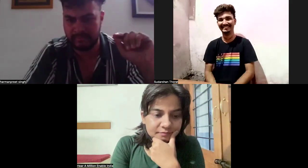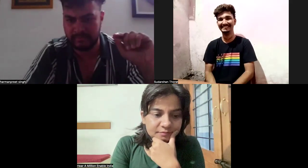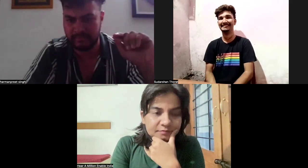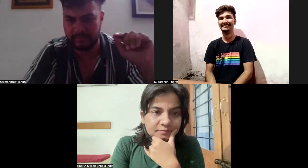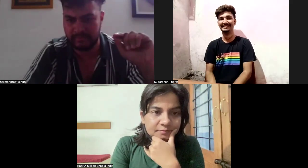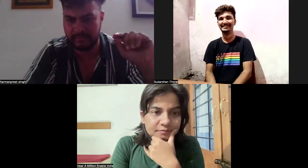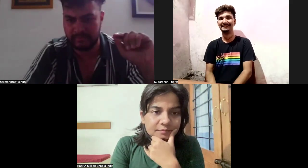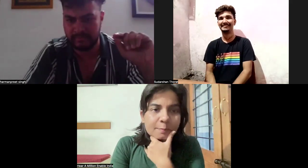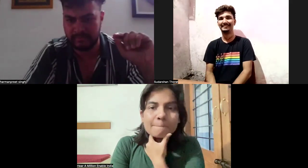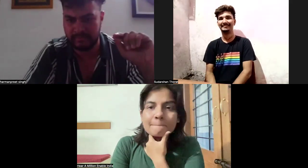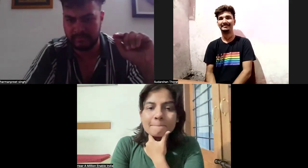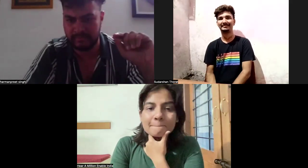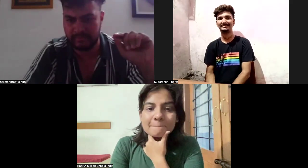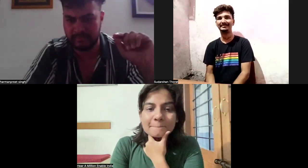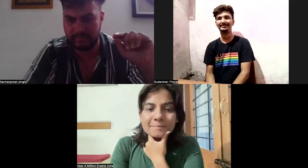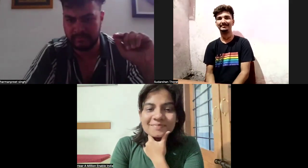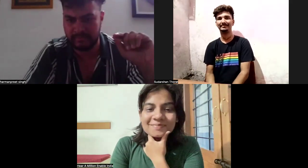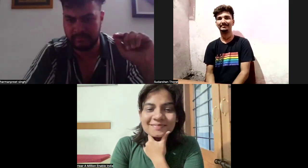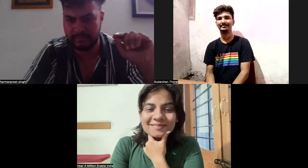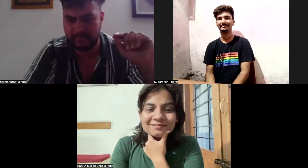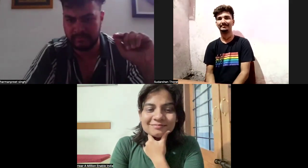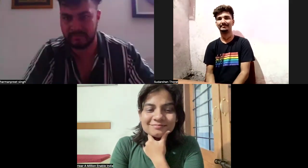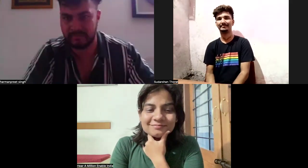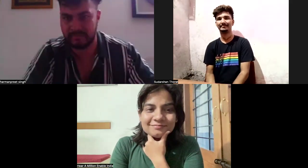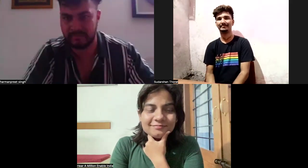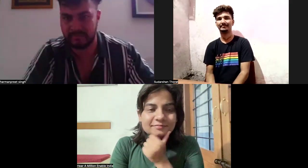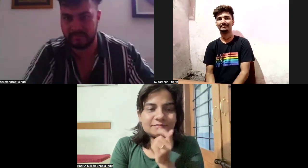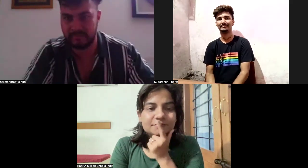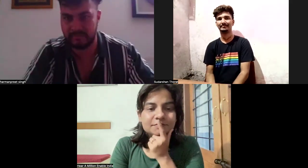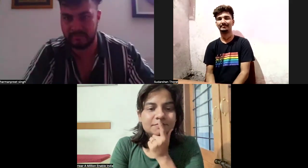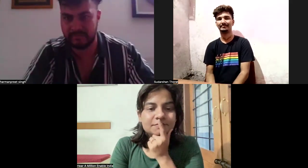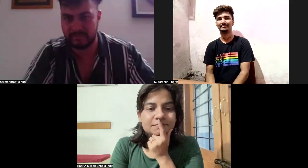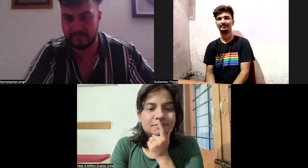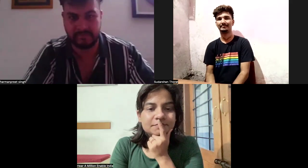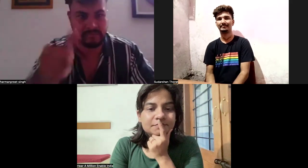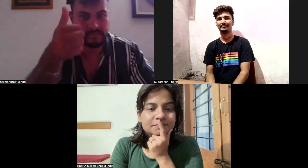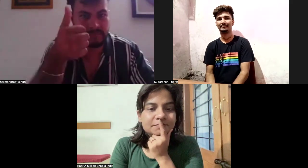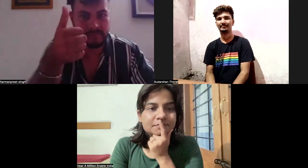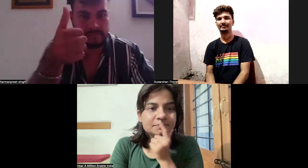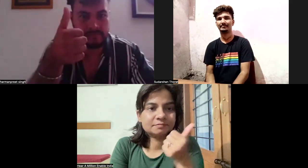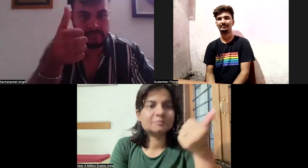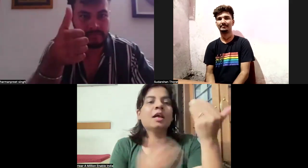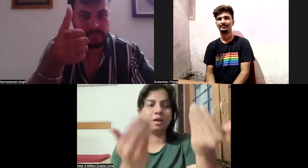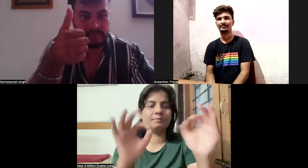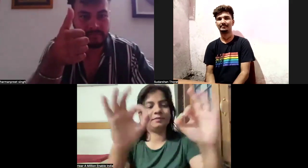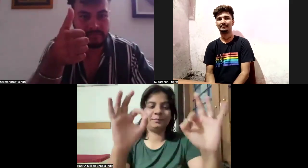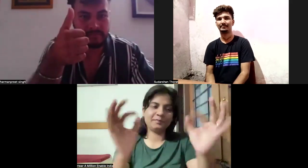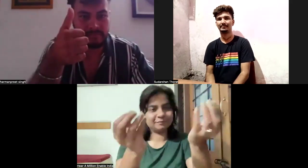you very clearly, Sudarshan. Sudarshan says, sorry, I was just worried because it happened at the